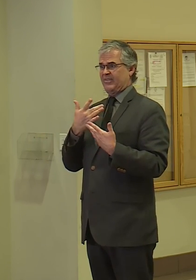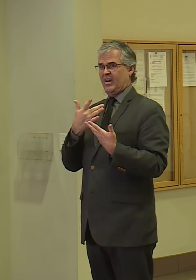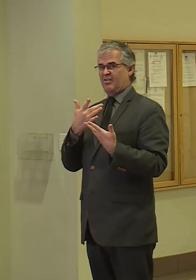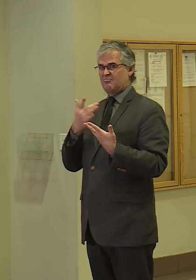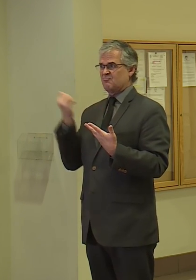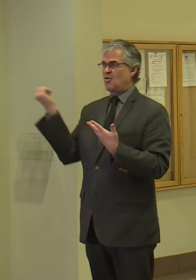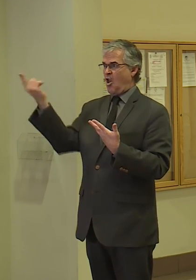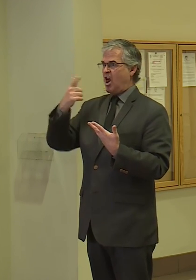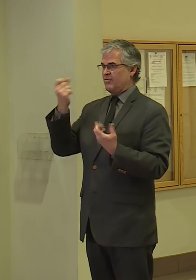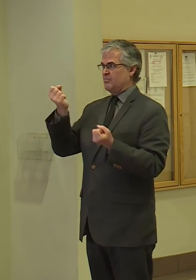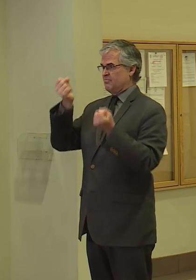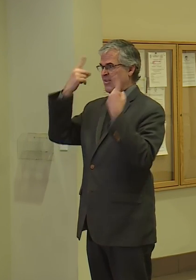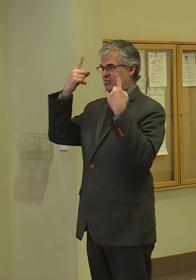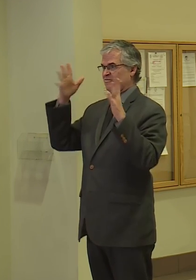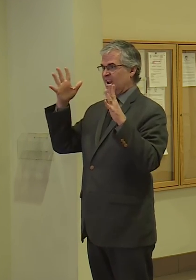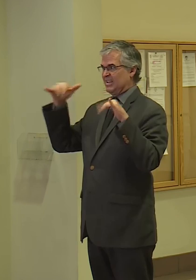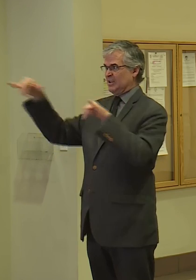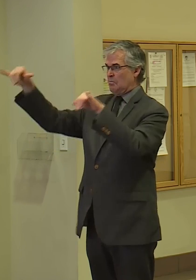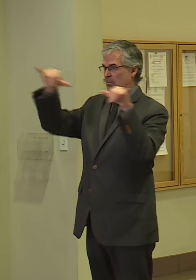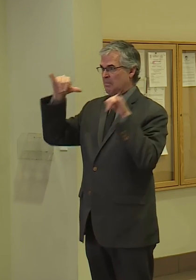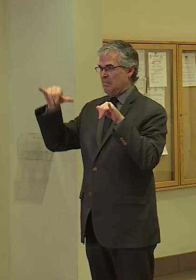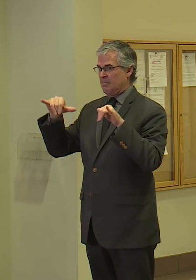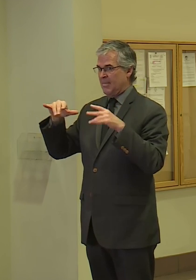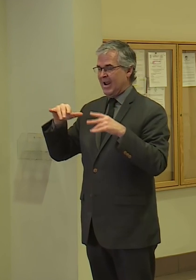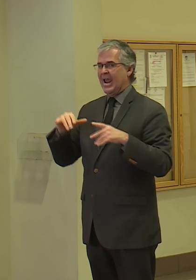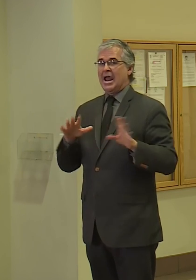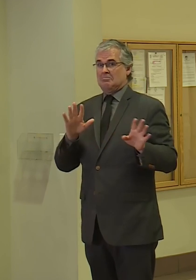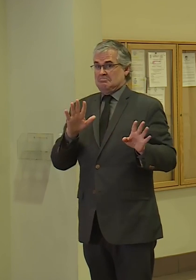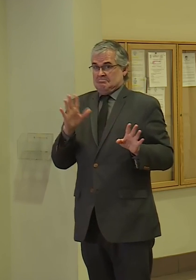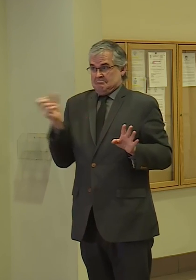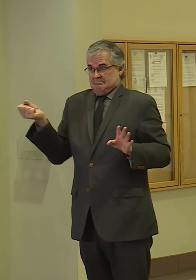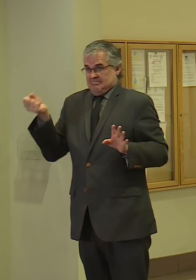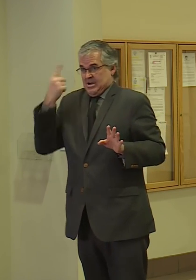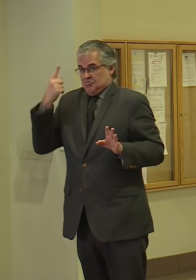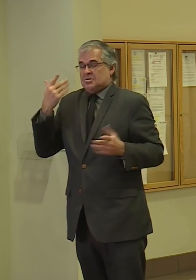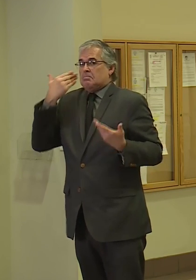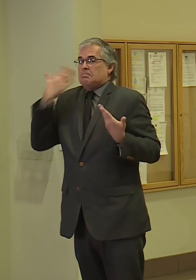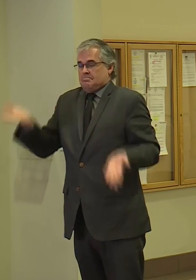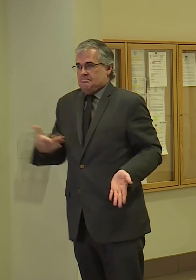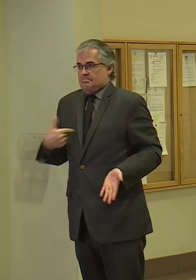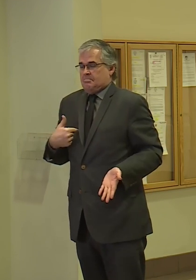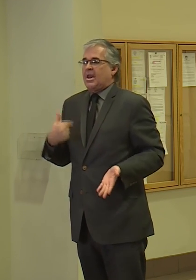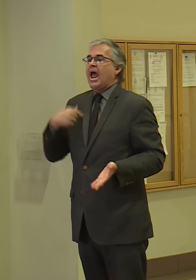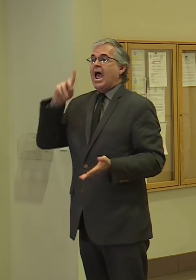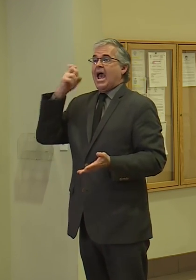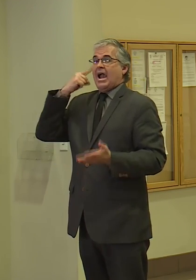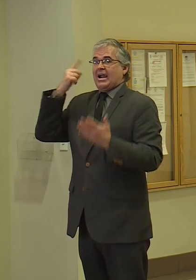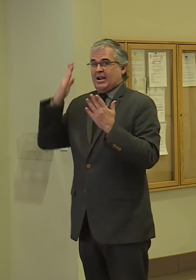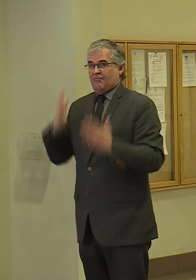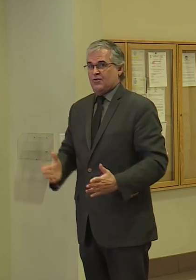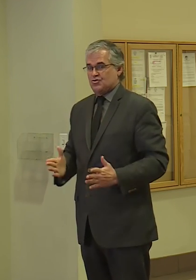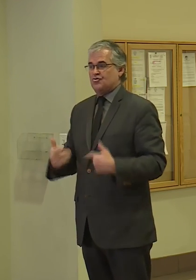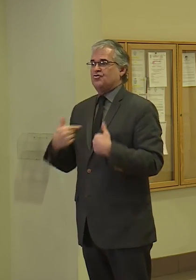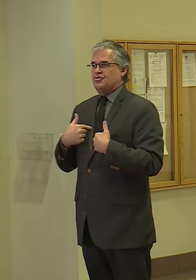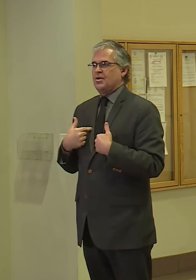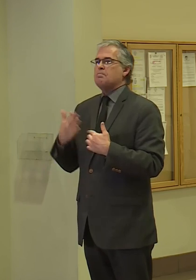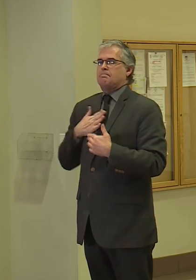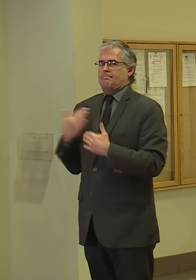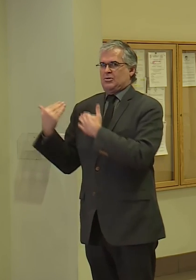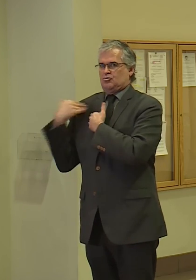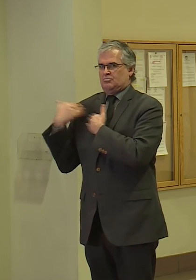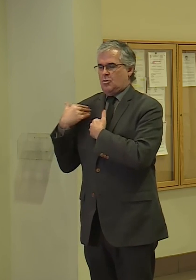don't know what sheet they're singing from John but I can tell you this as governor of the state of Nevada it is my responsibility to protect a health and